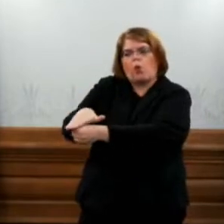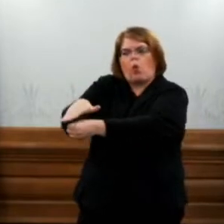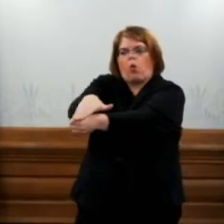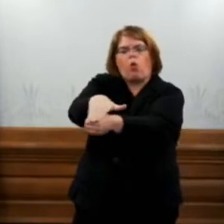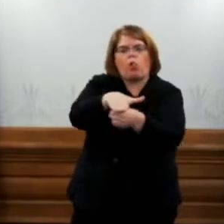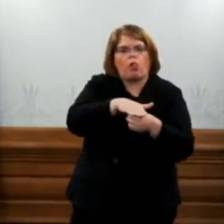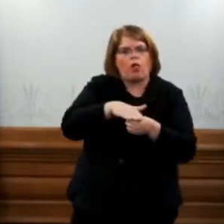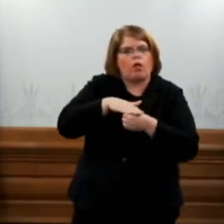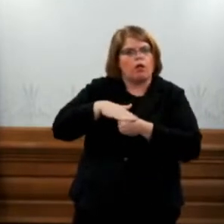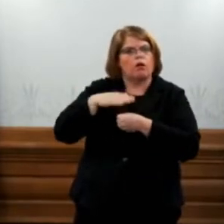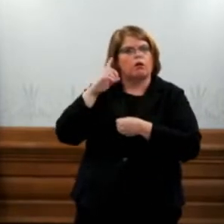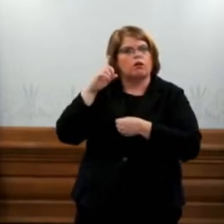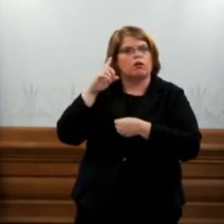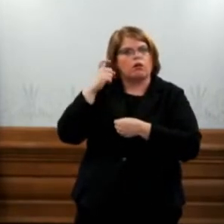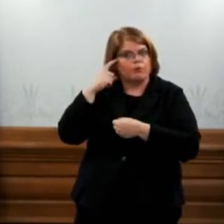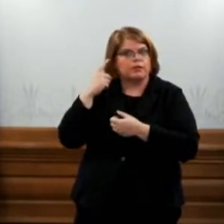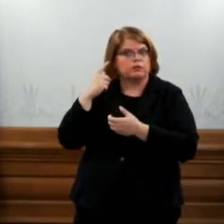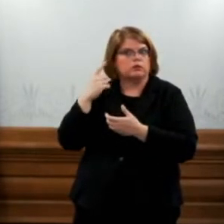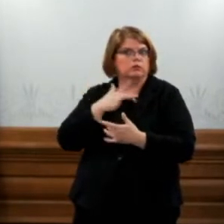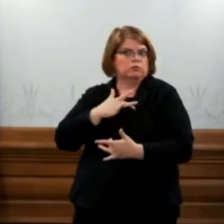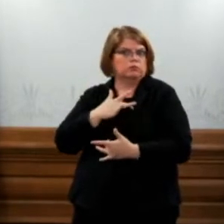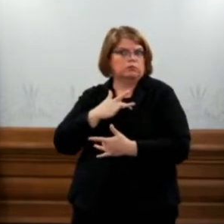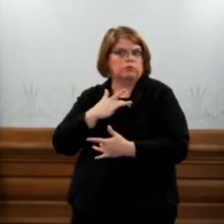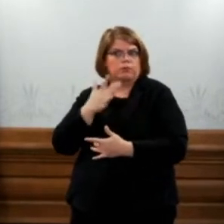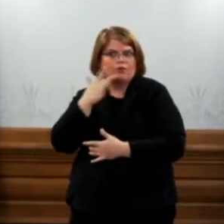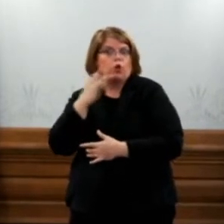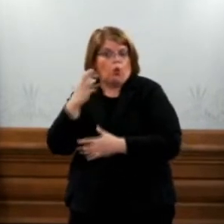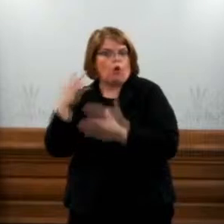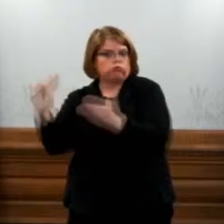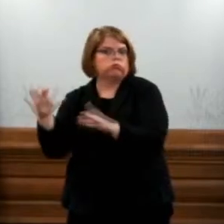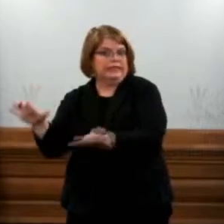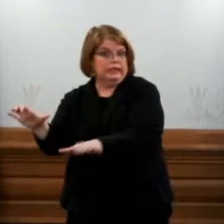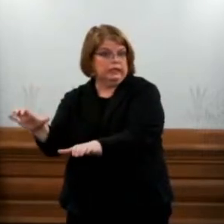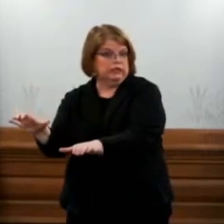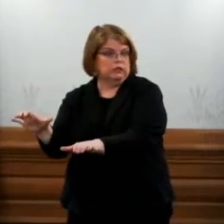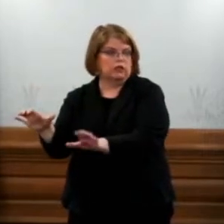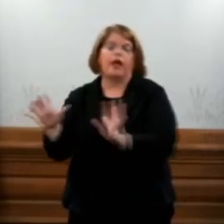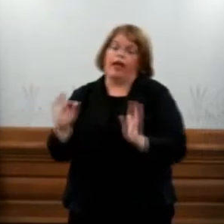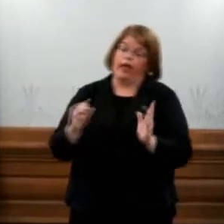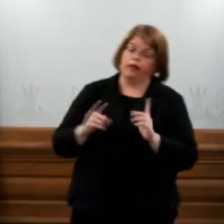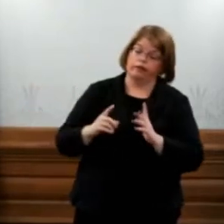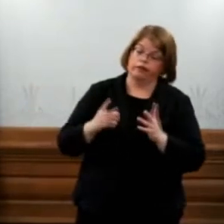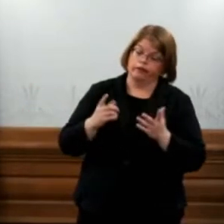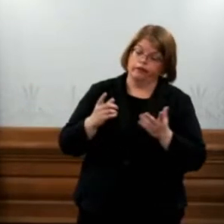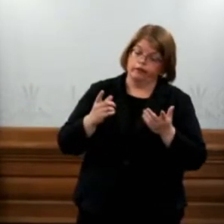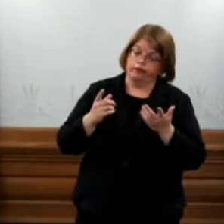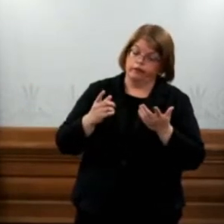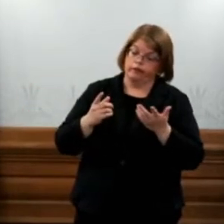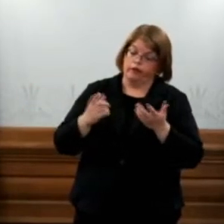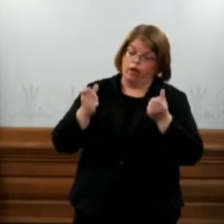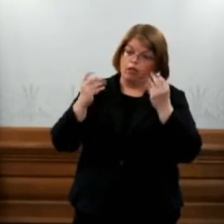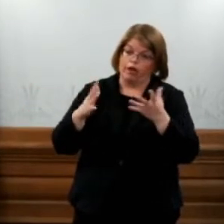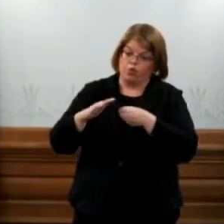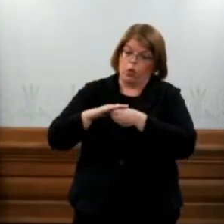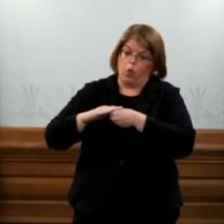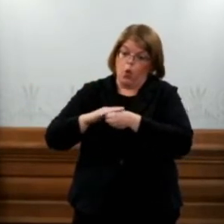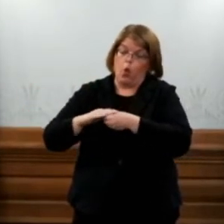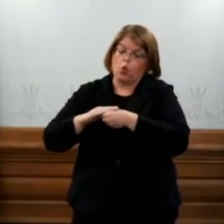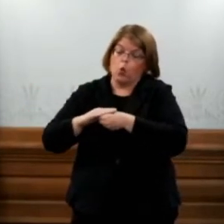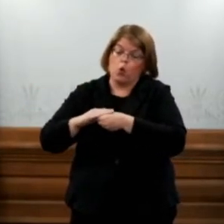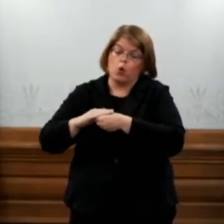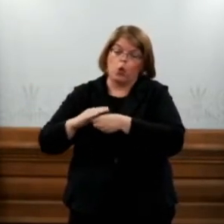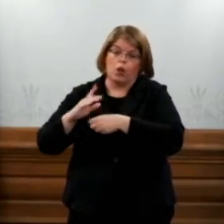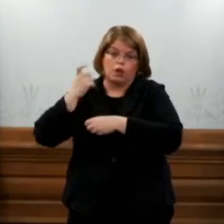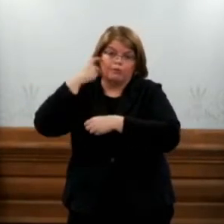governments preferred, or a substantial number did. The reason we've decided, and first off, a lot of the local entities want to start doing this